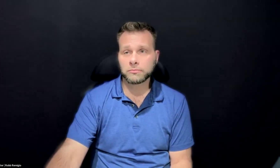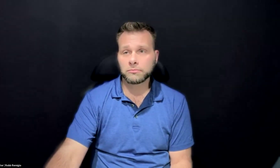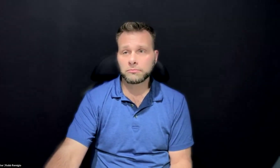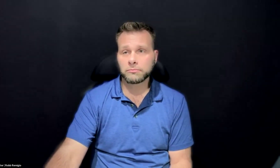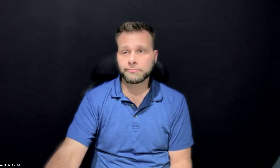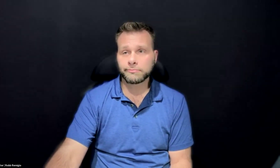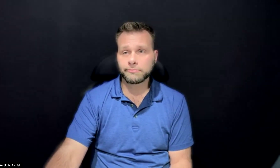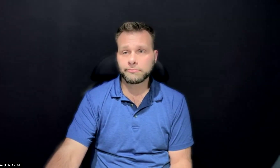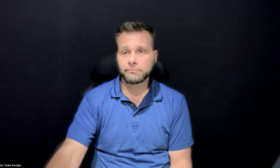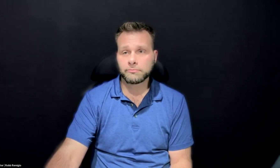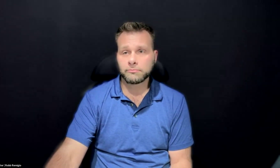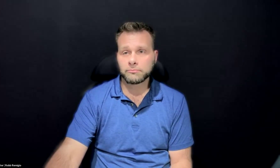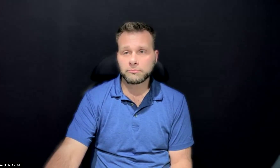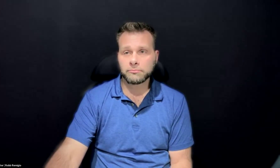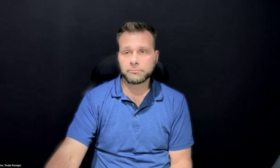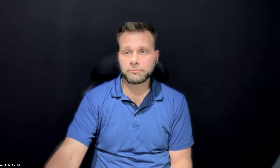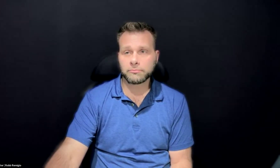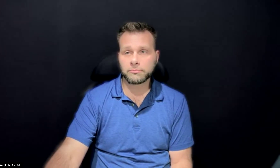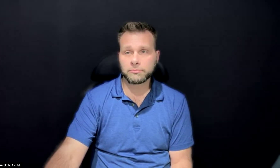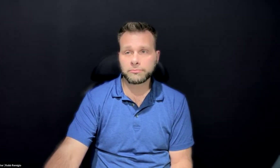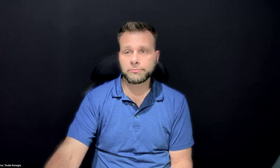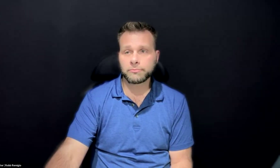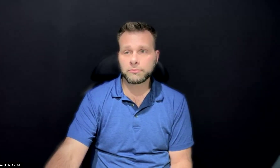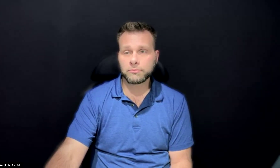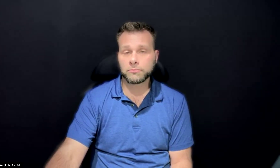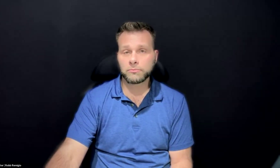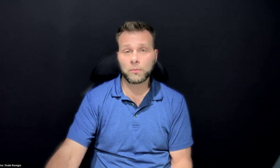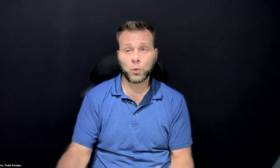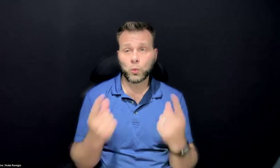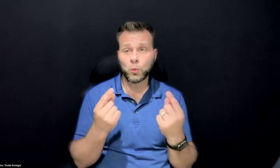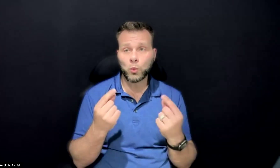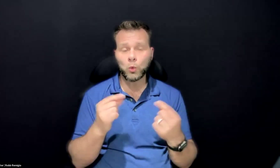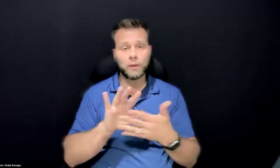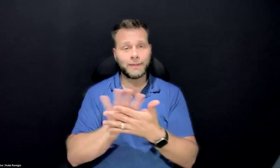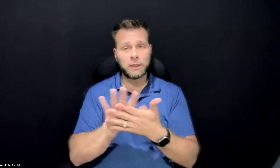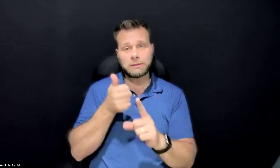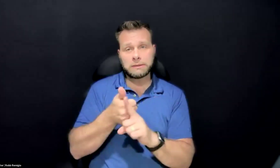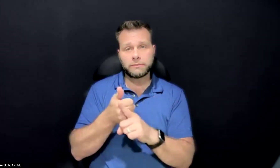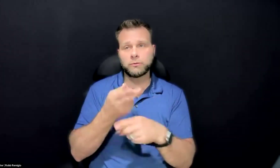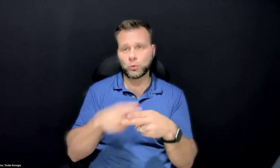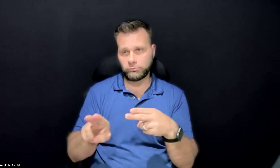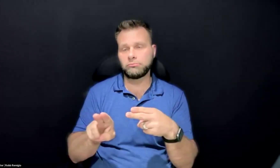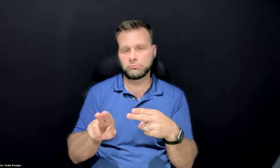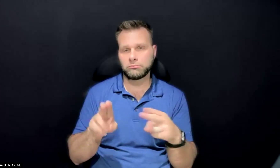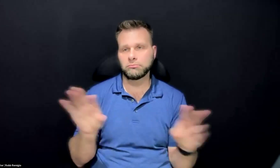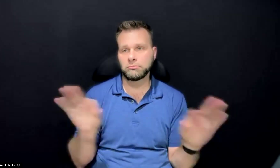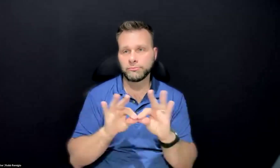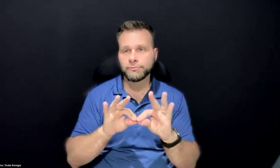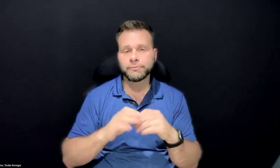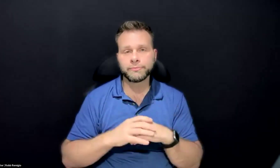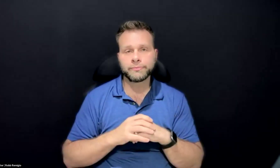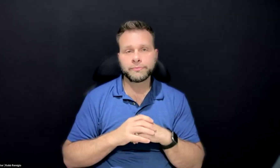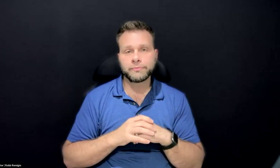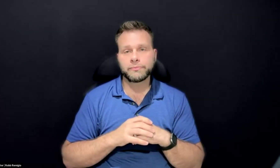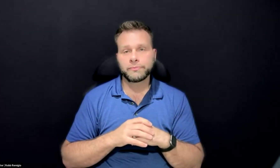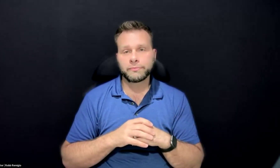One, of course, sort of keep them short videos that videos